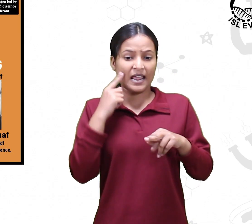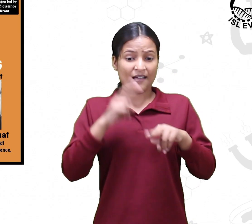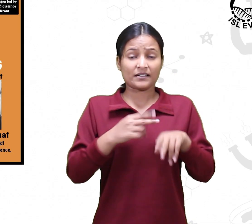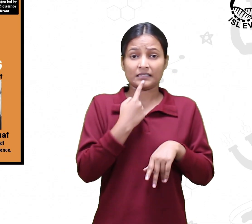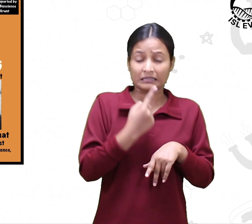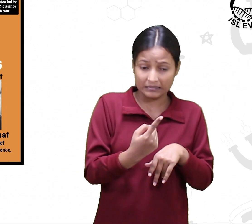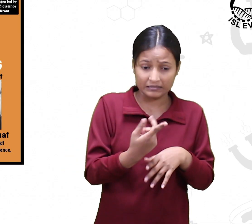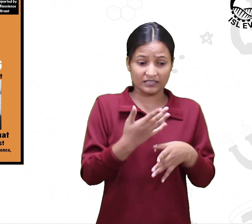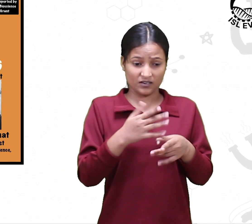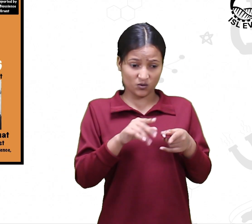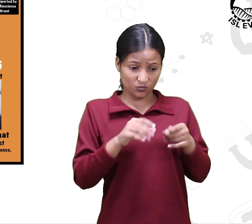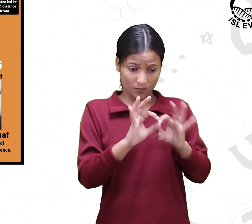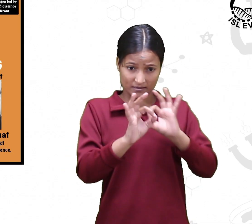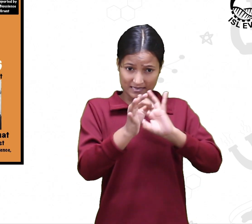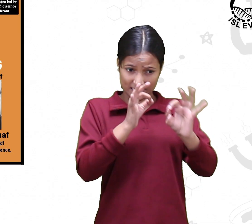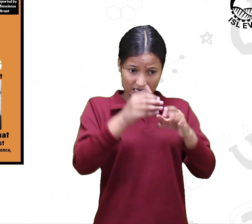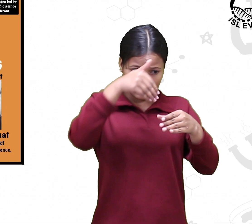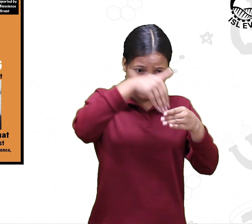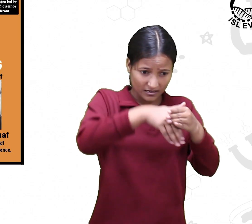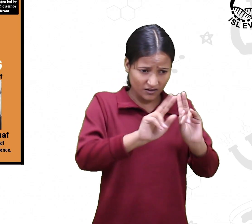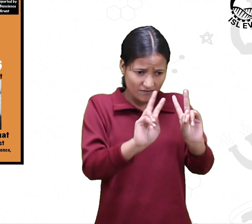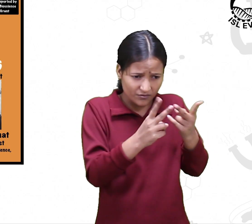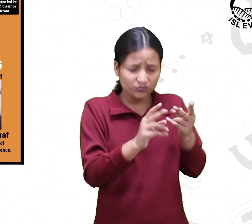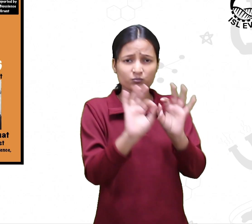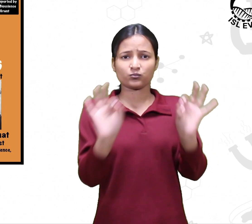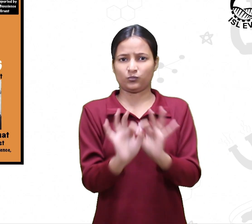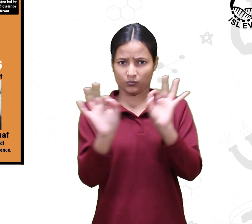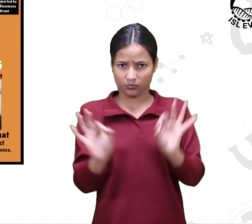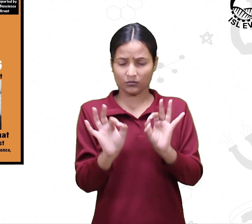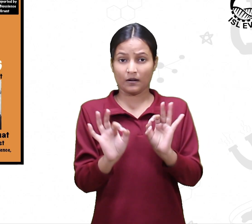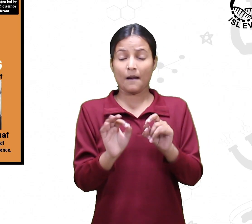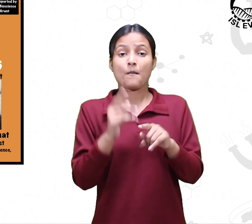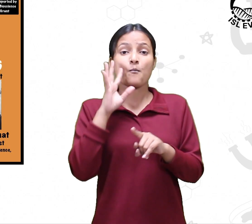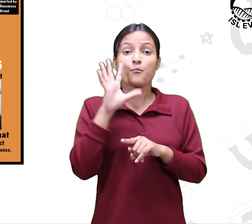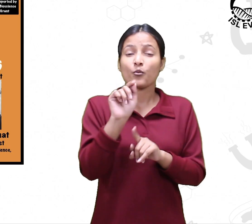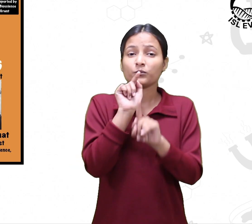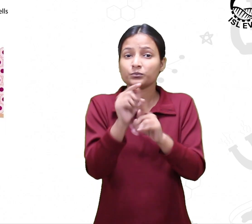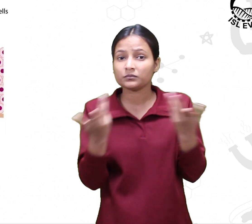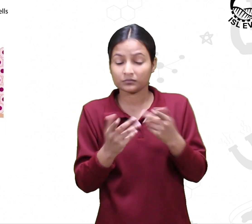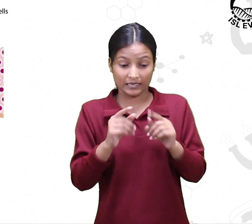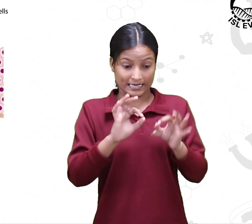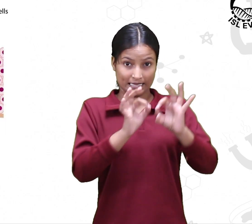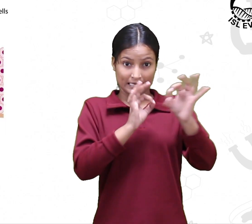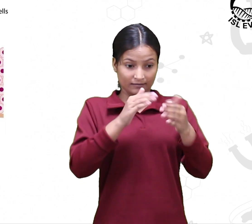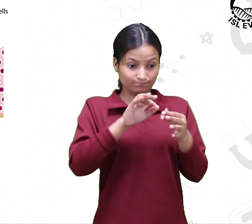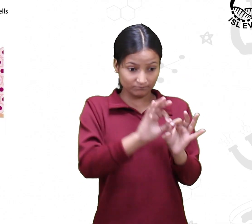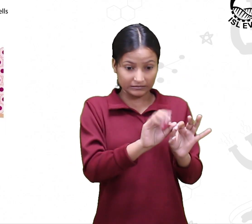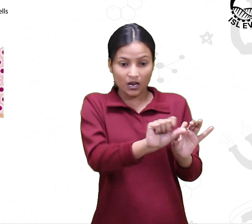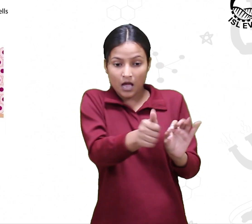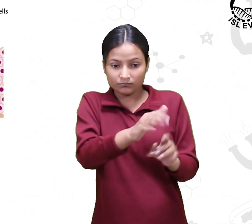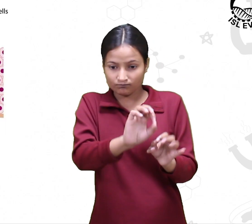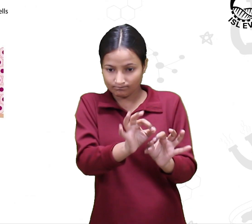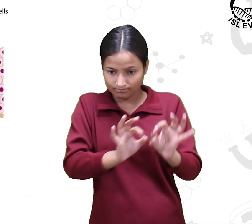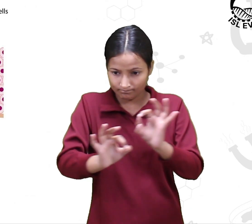but more in terms of its relations with its surroundings. What makes cells normal is when the relationship